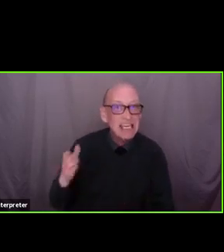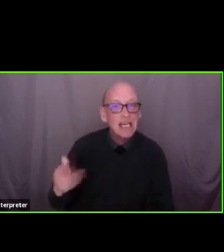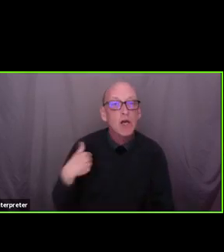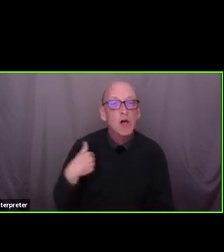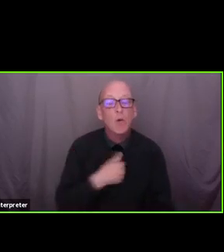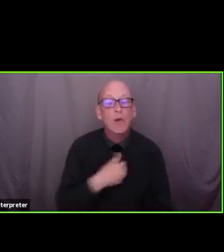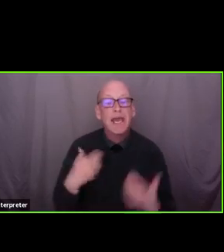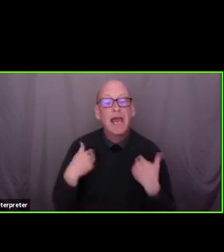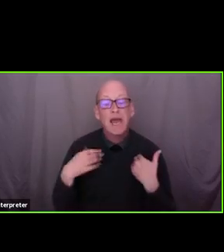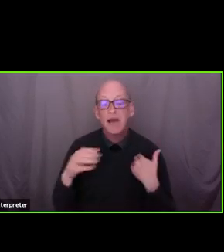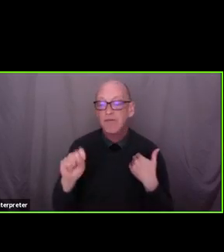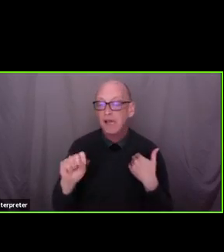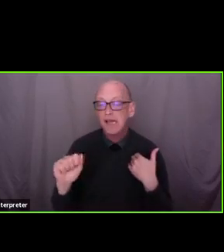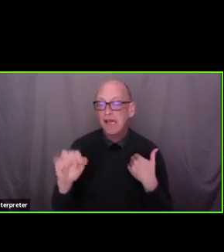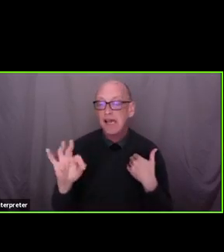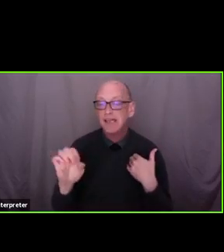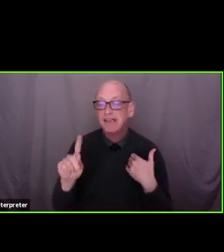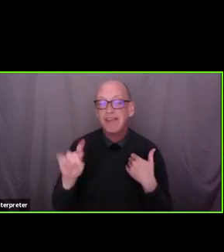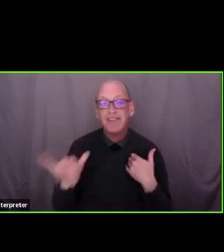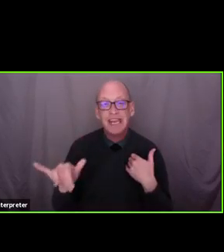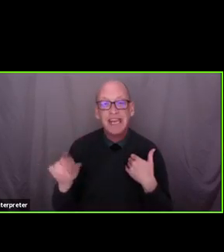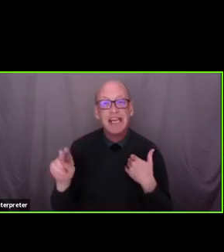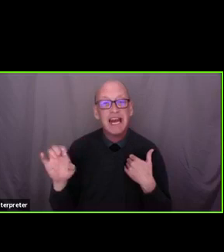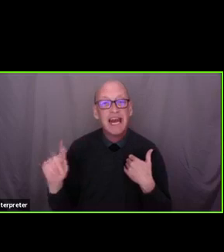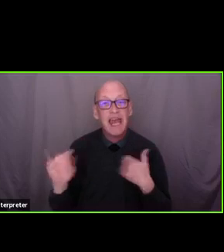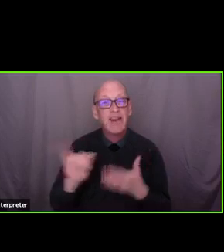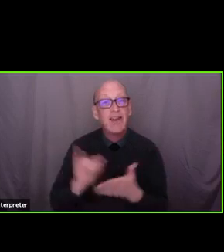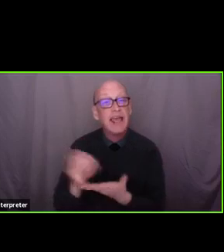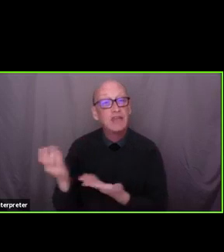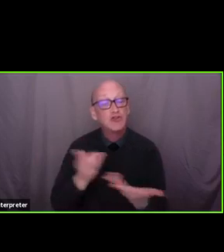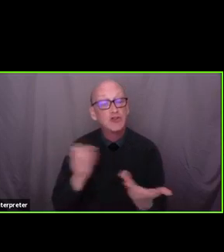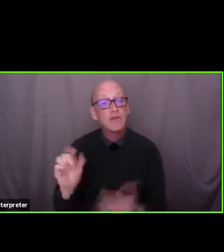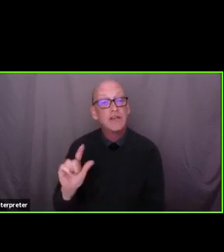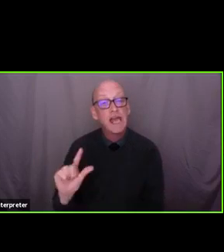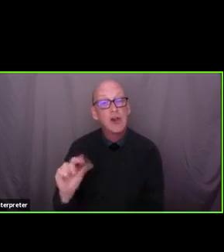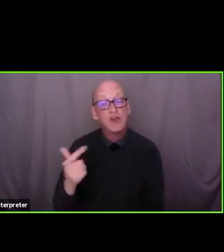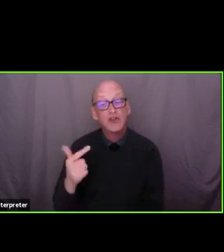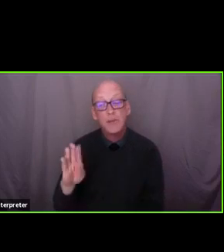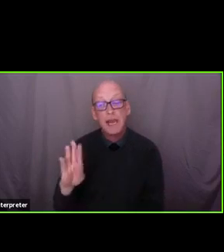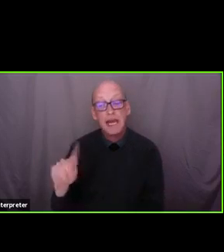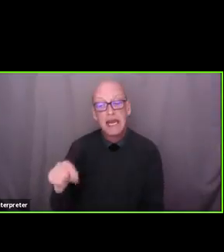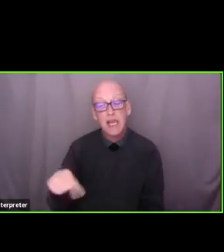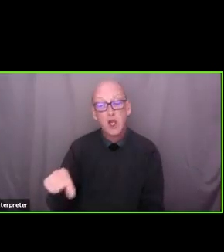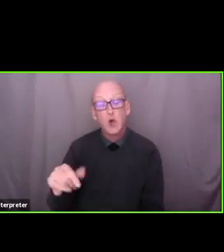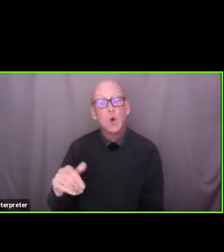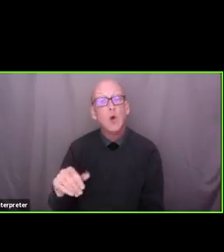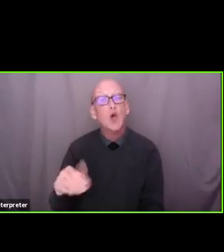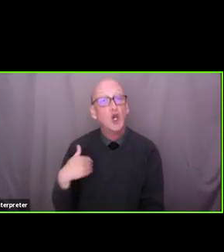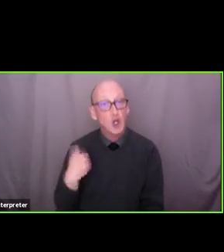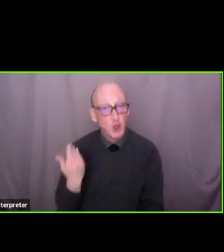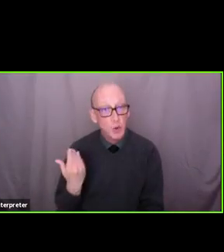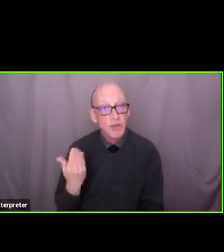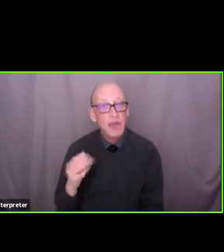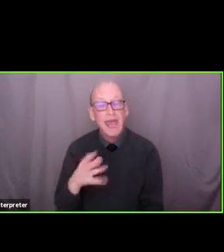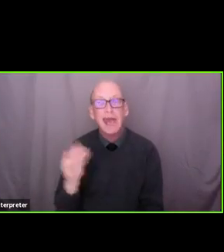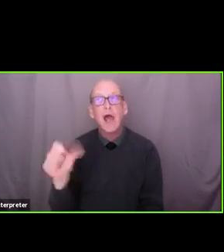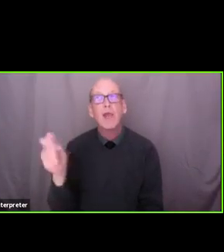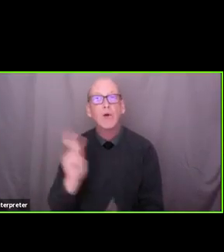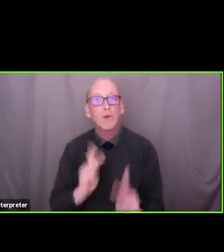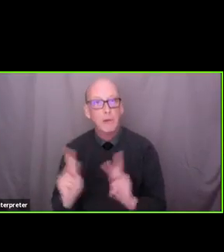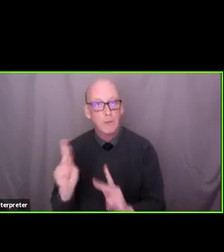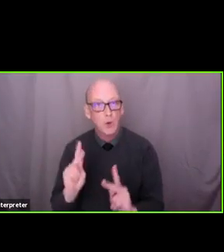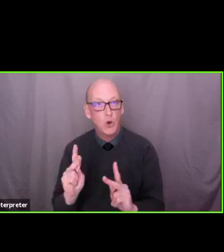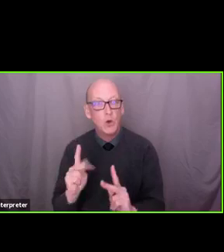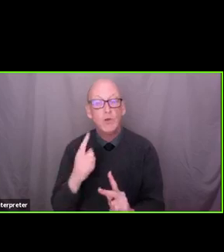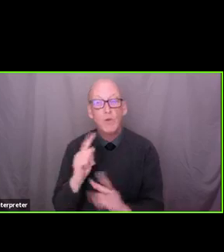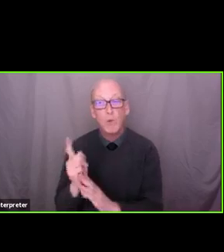net that does service LGBT youth and other youth as well that needs safe placing for a moment in time.